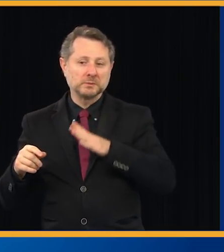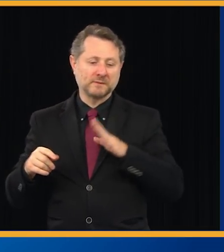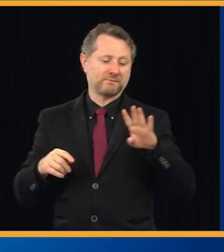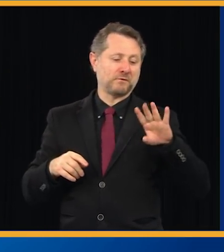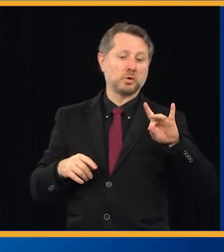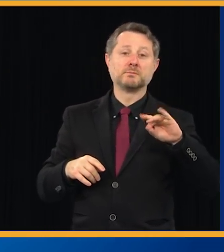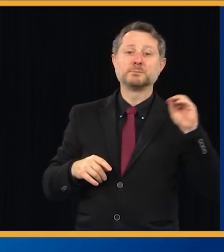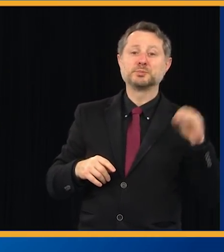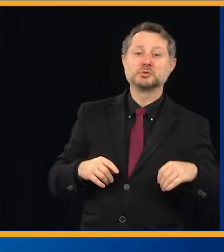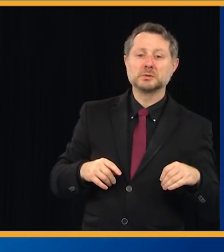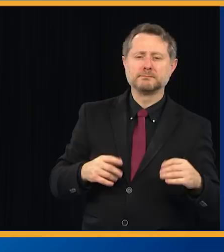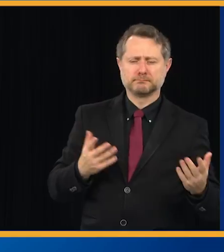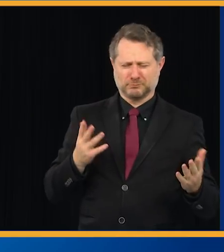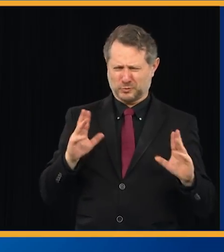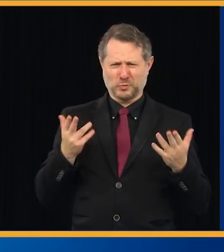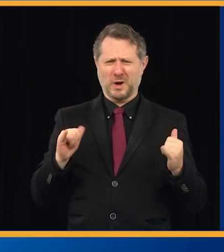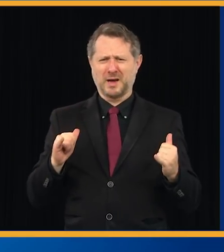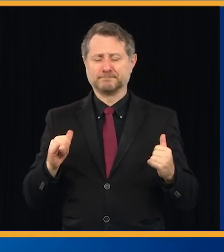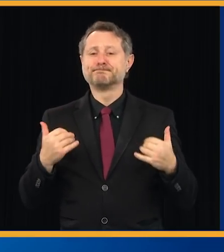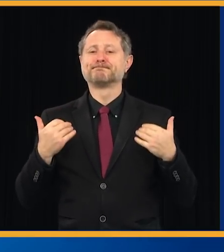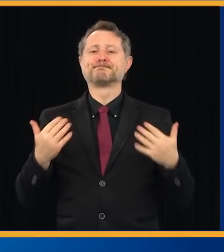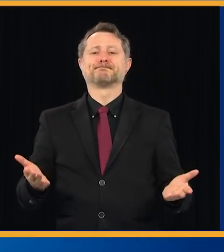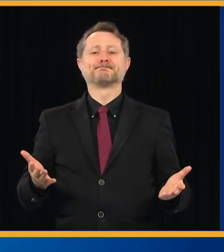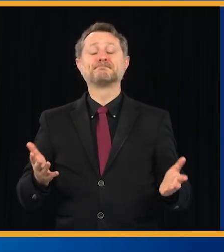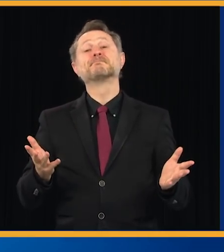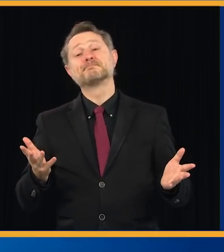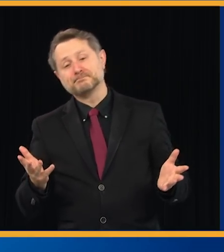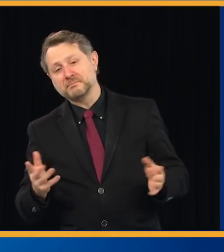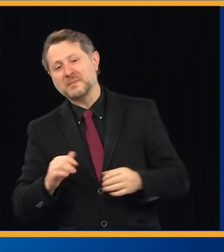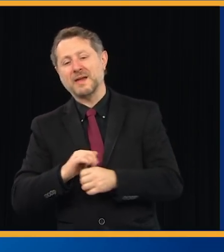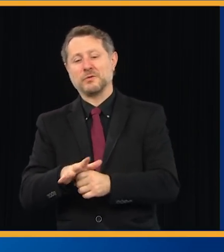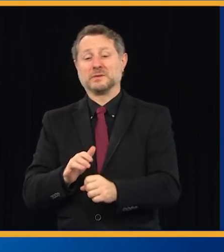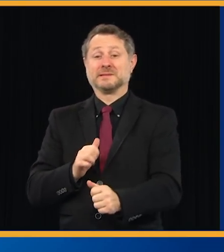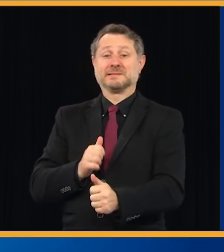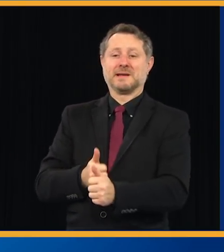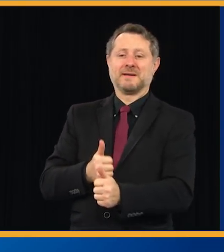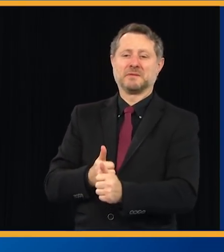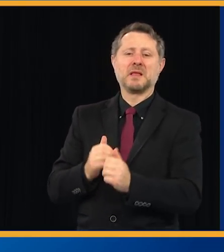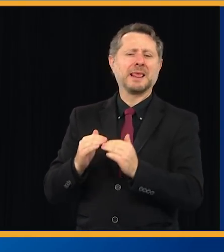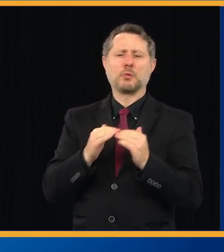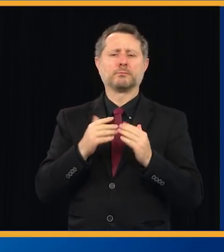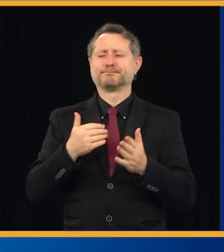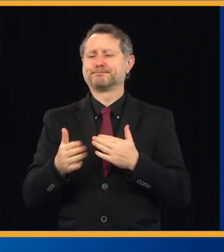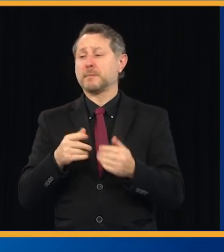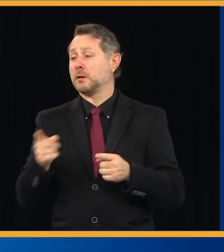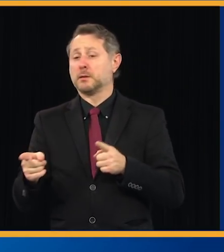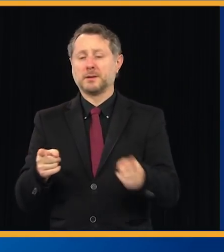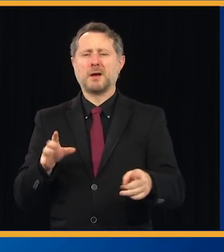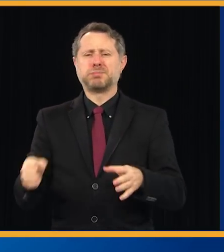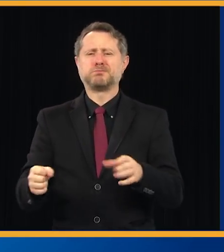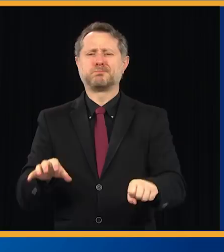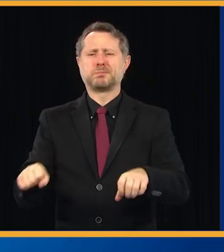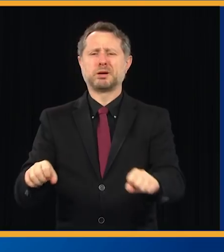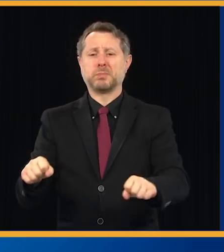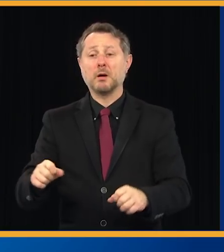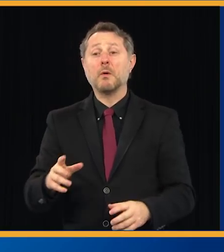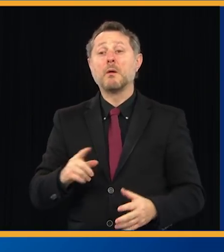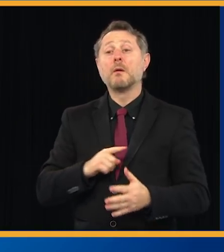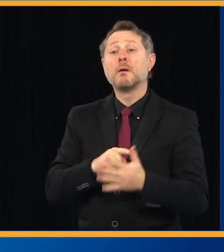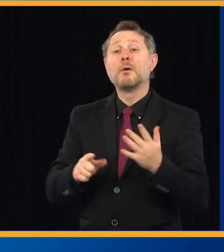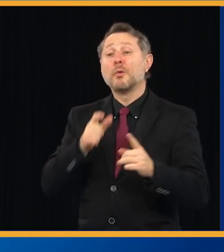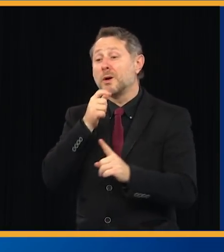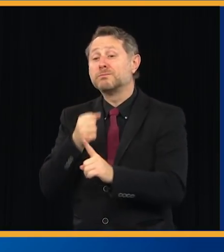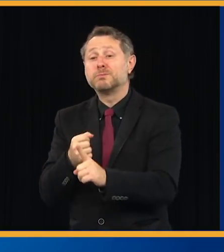but the virus doesn't discriminate generally. And a very high percentage comorbidities, which is what we've been talking about and which